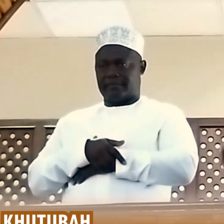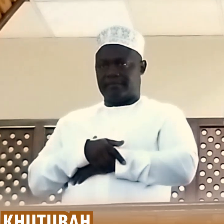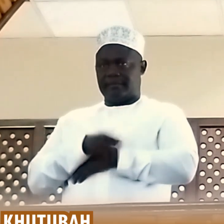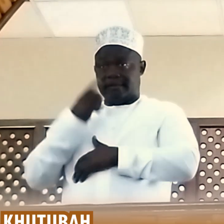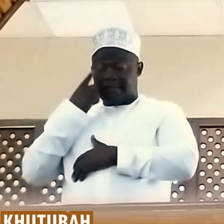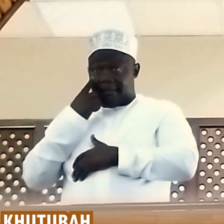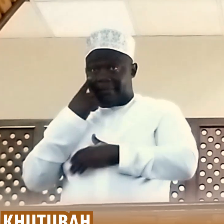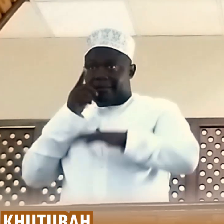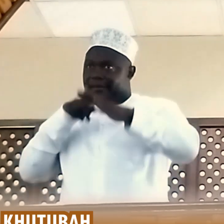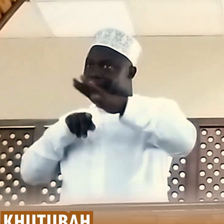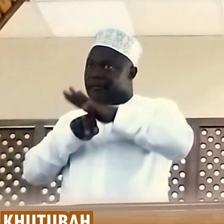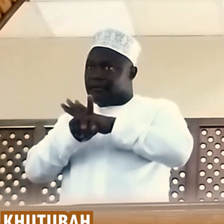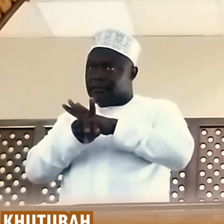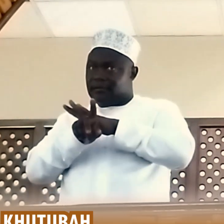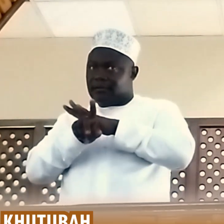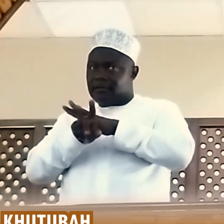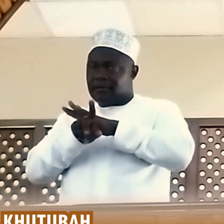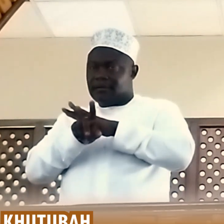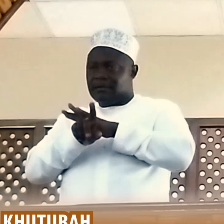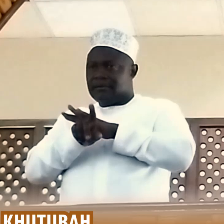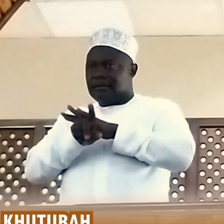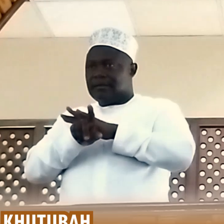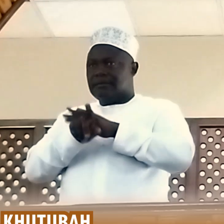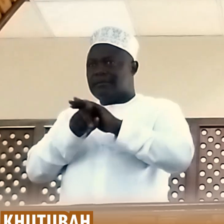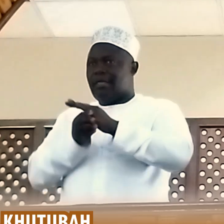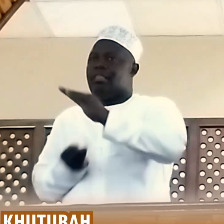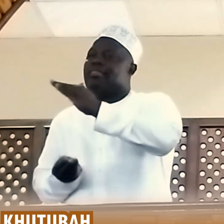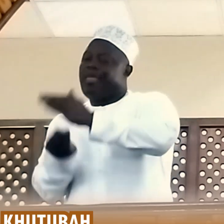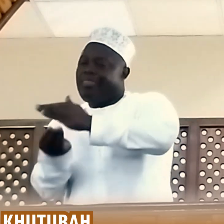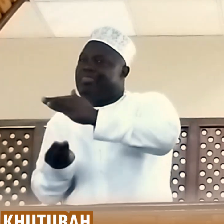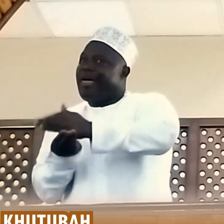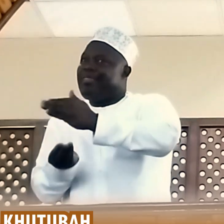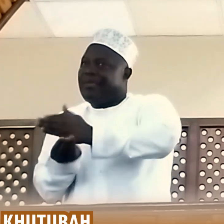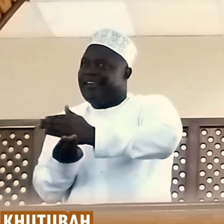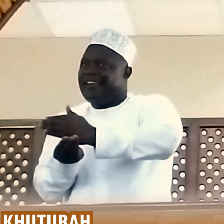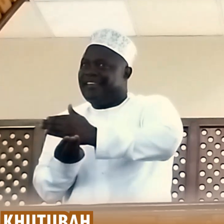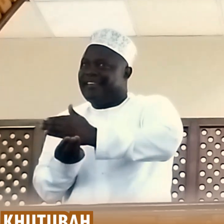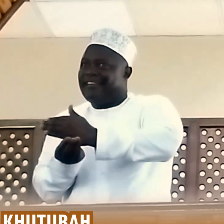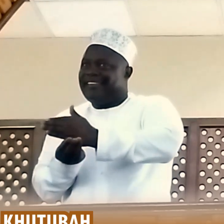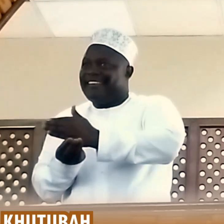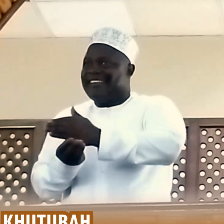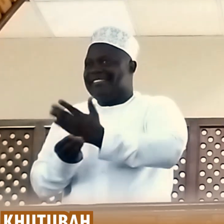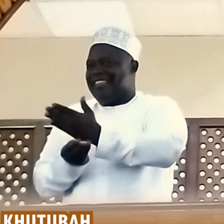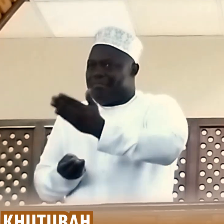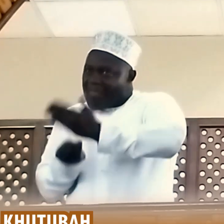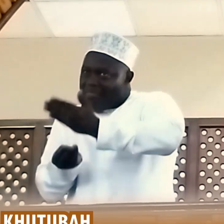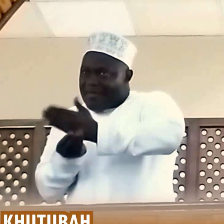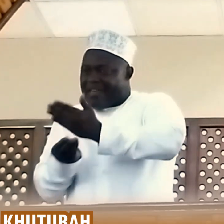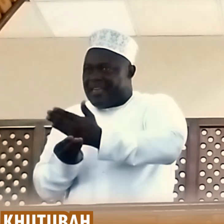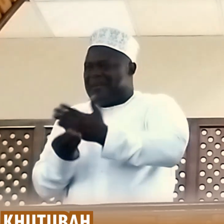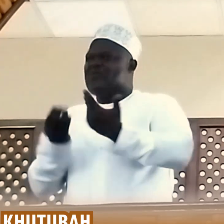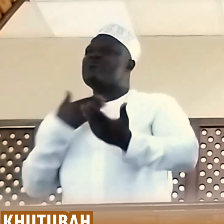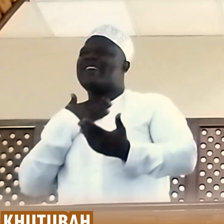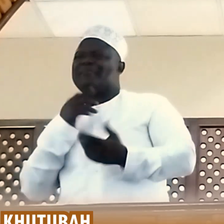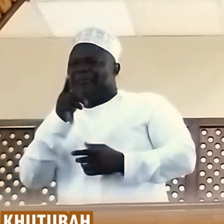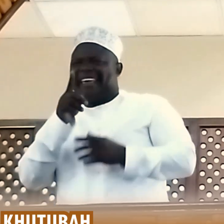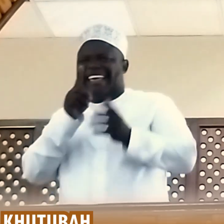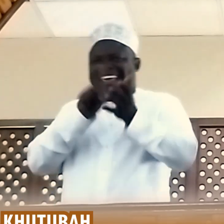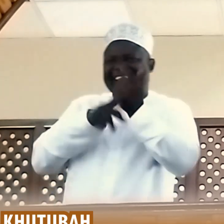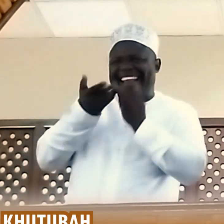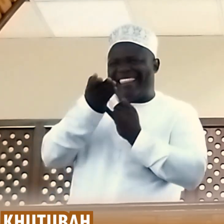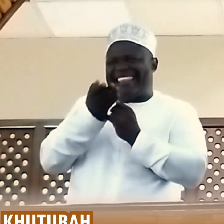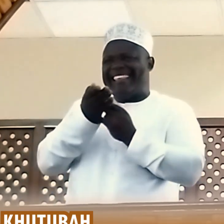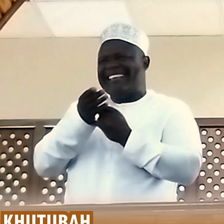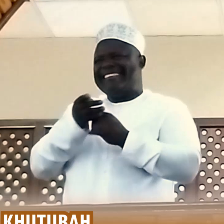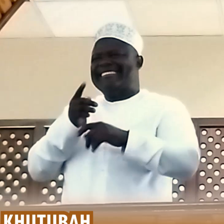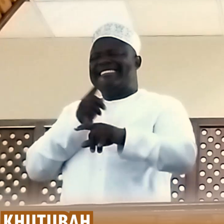Mwe muyingira bribe muntu okugulirira okufuna